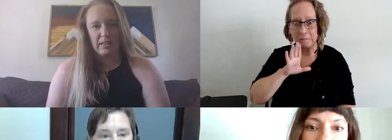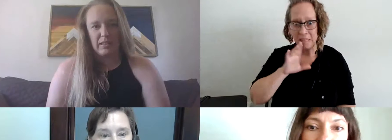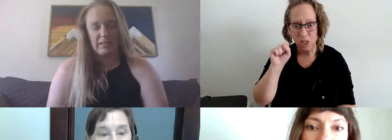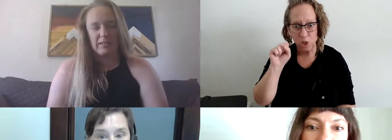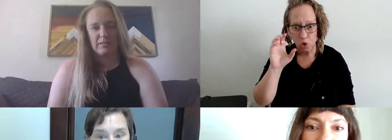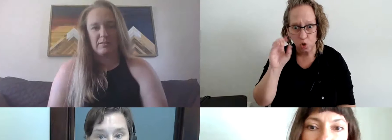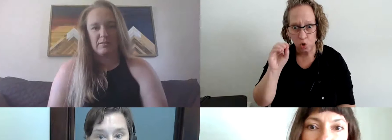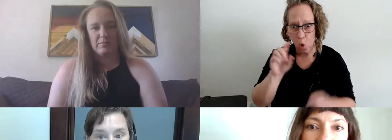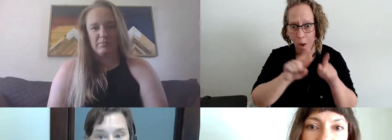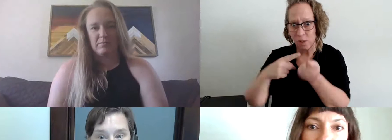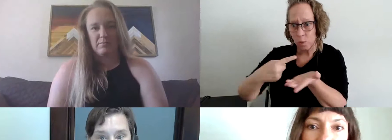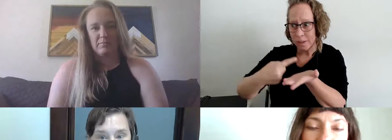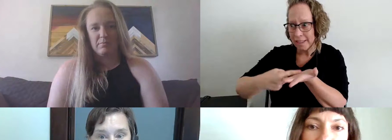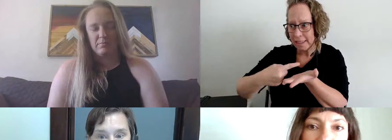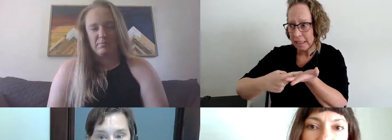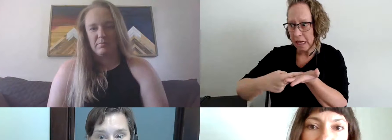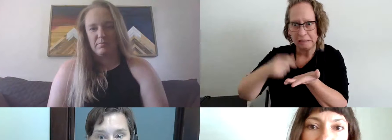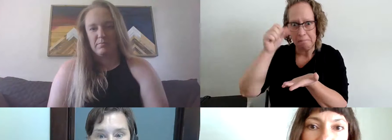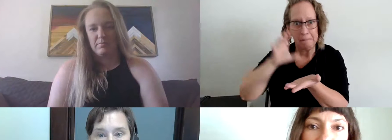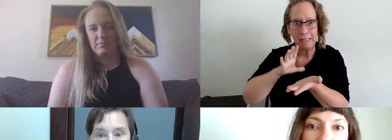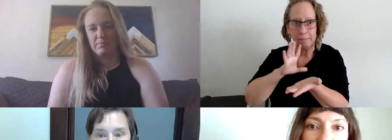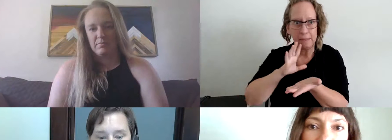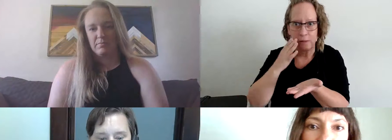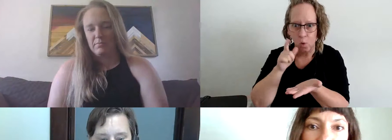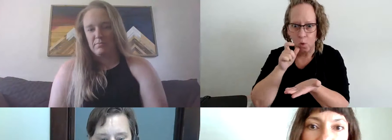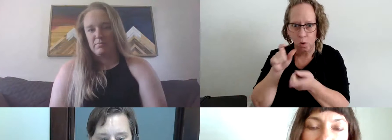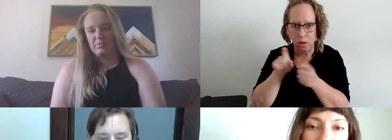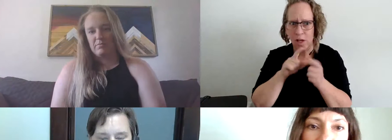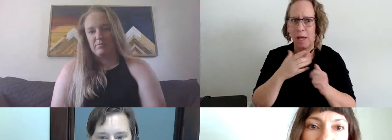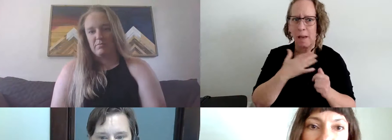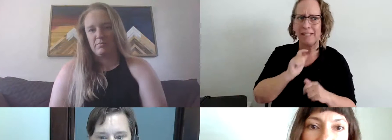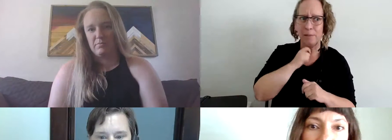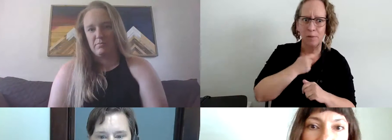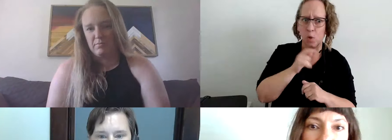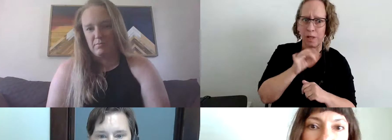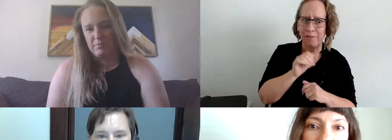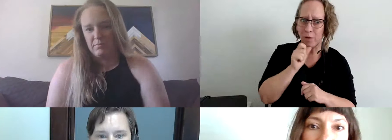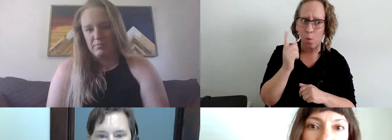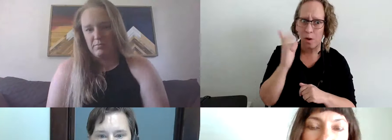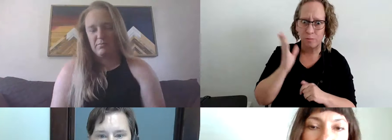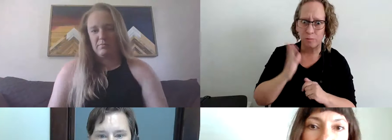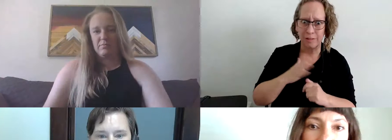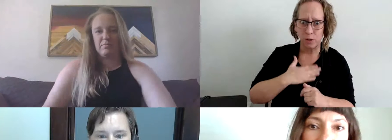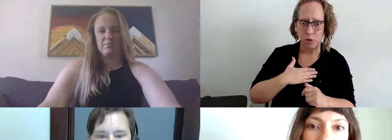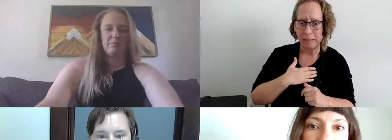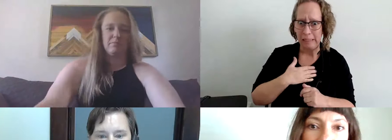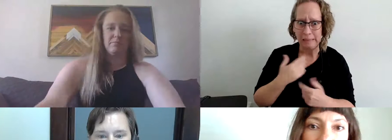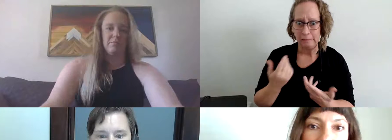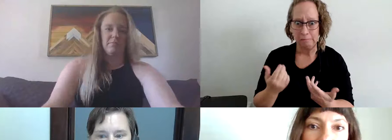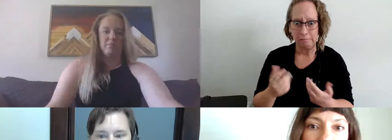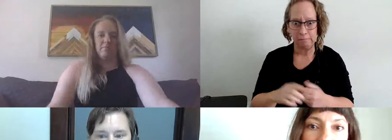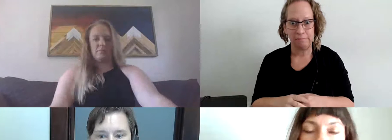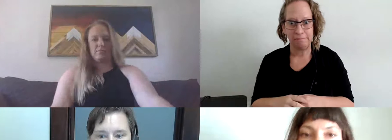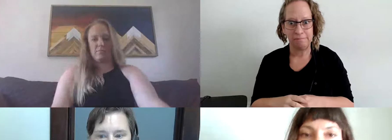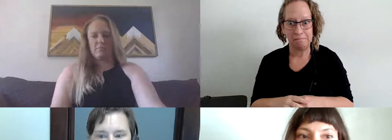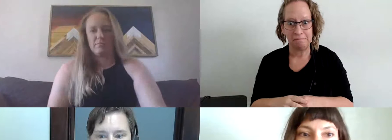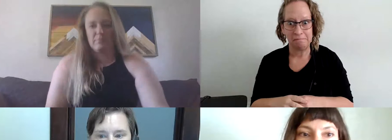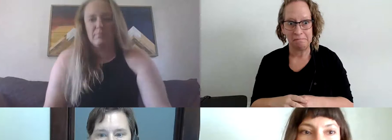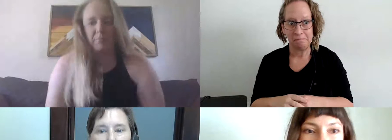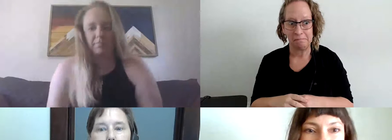as we discussed at first, Can you please mute if you're not one of the presenters? Thank you.